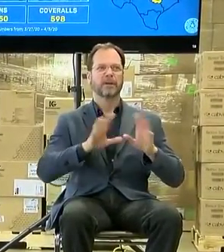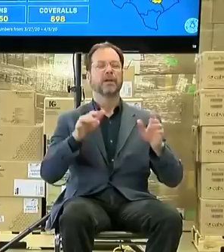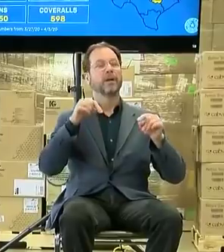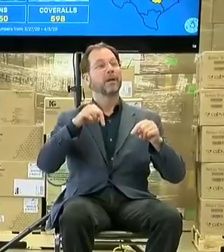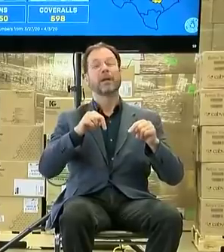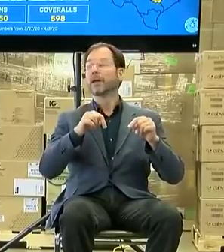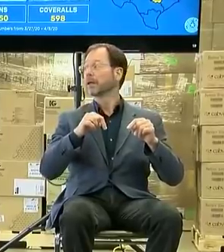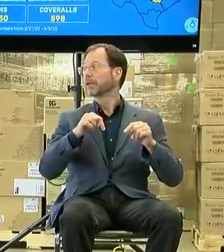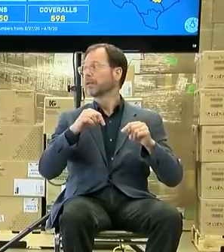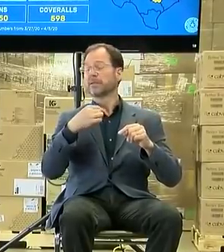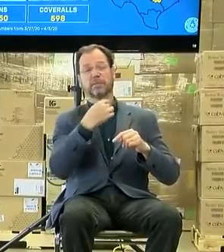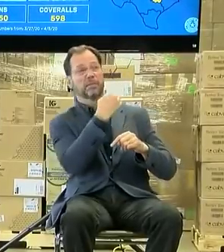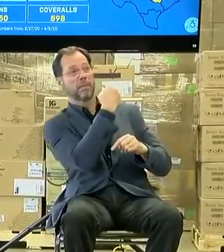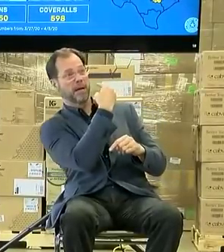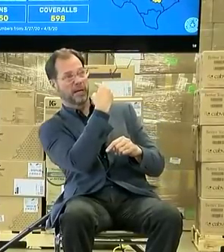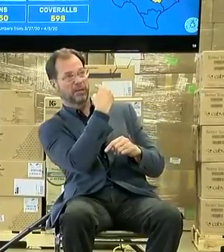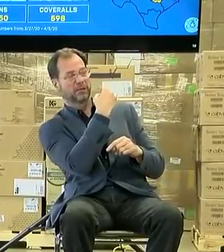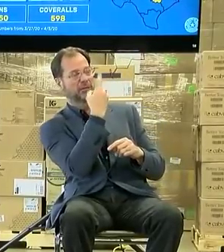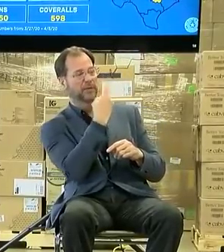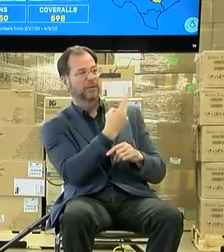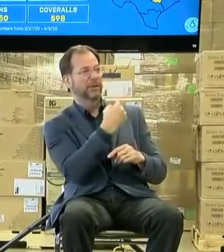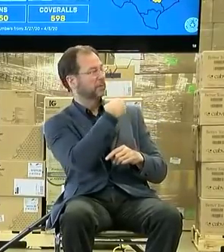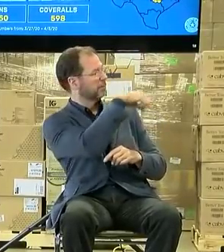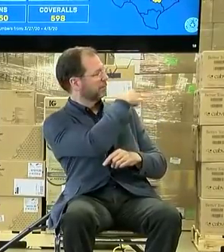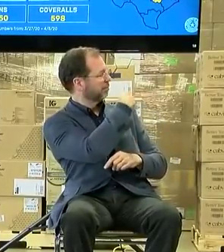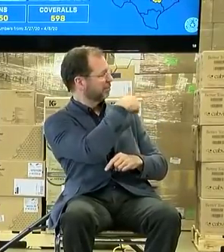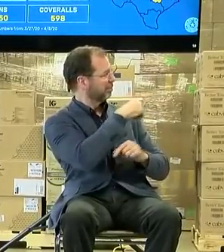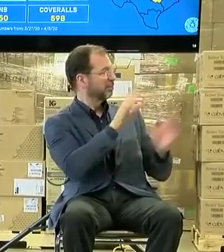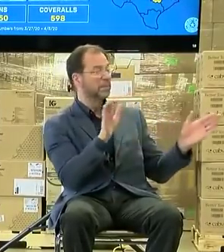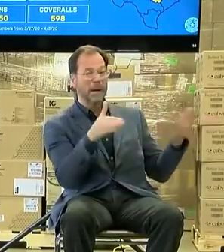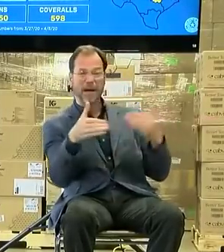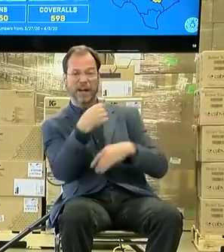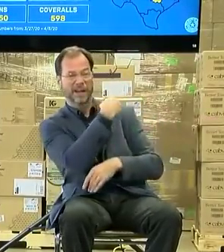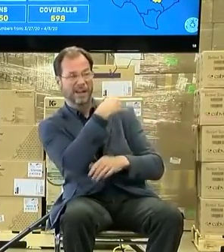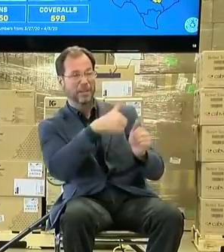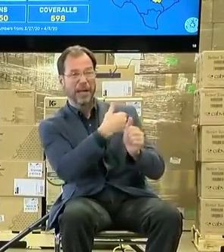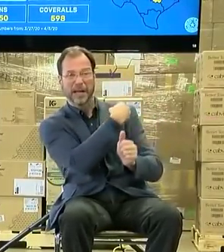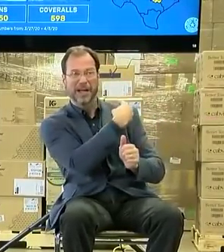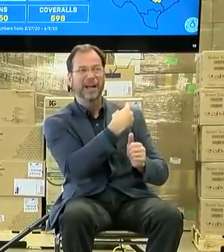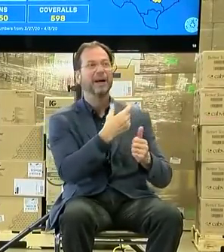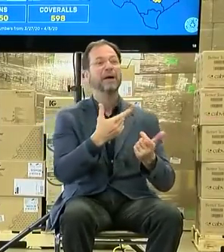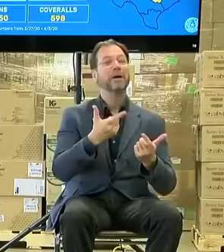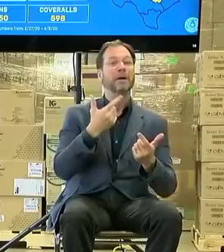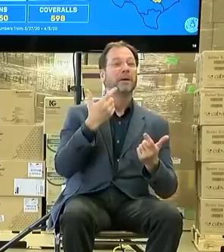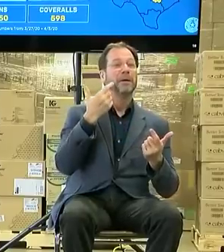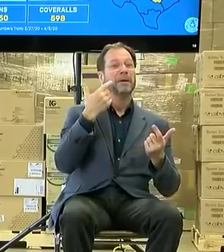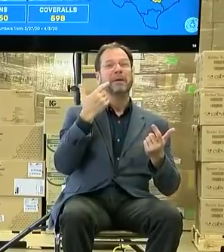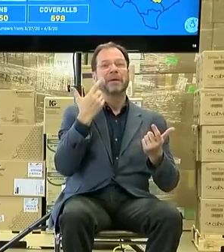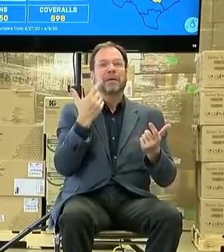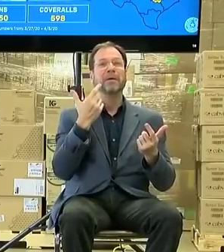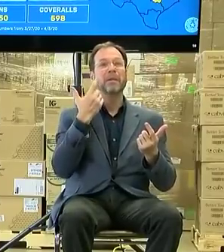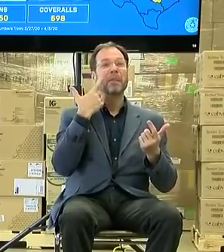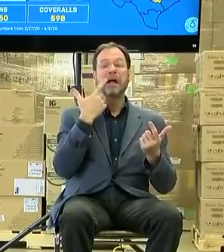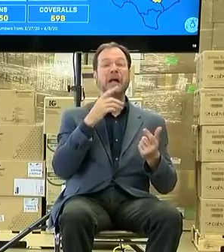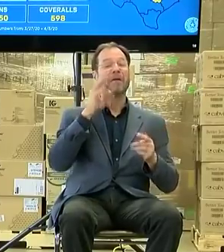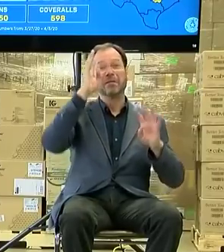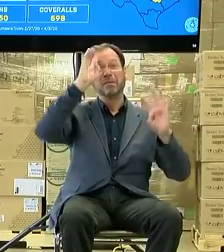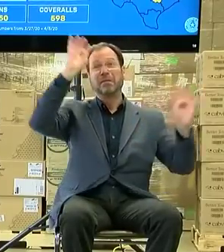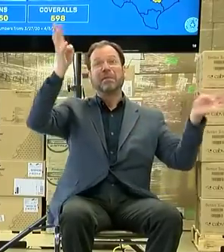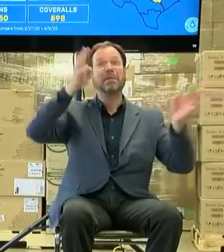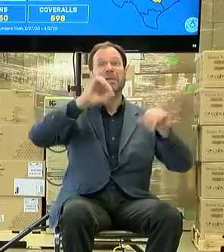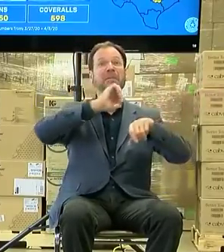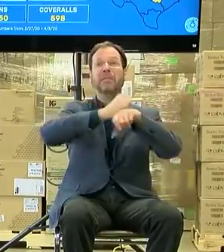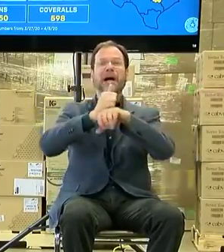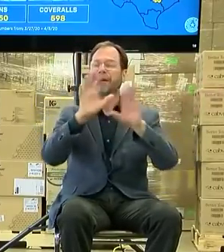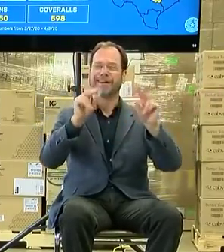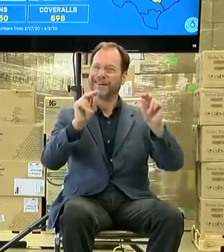these boxes that you see behind me are not just a haphazard grouping of boxes. The first